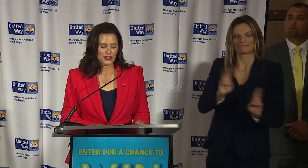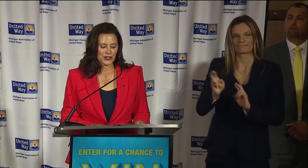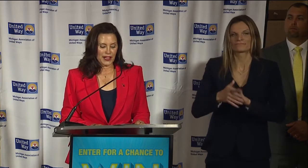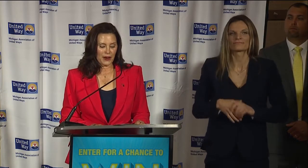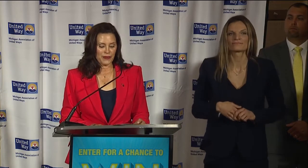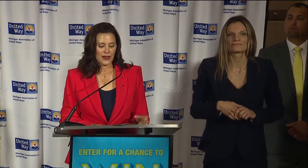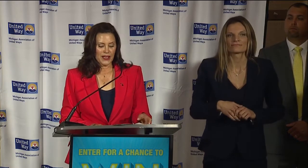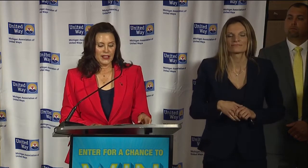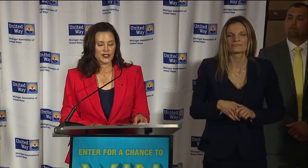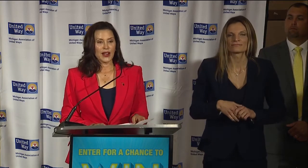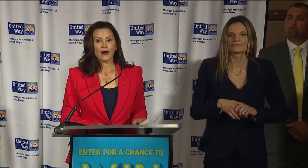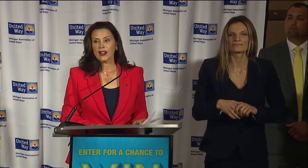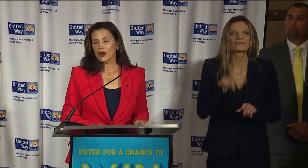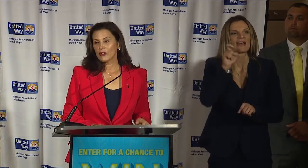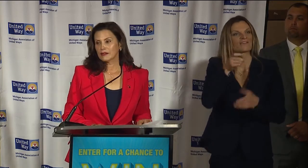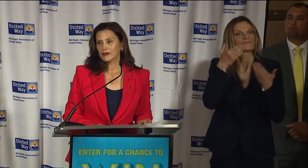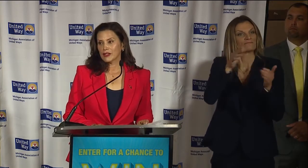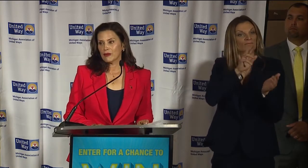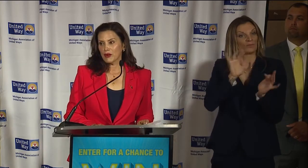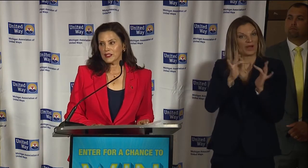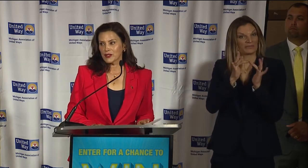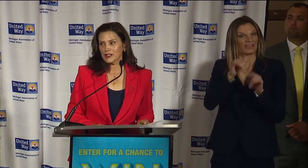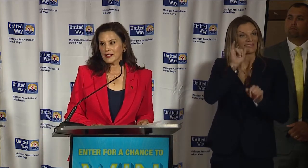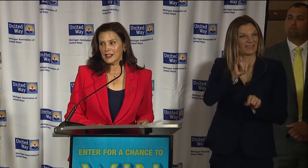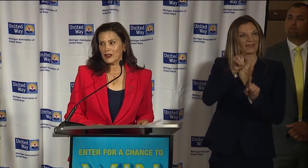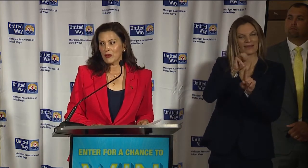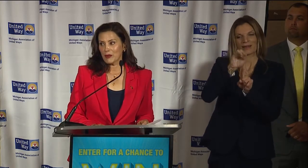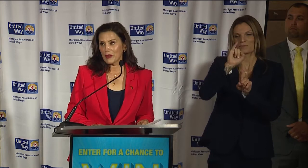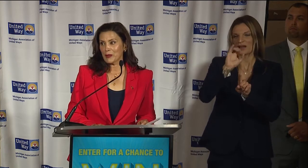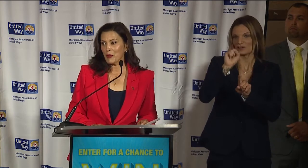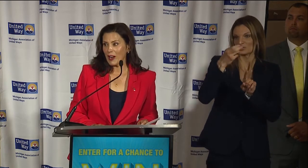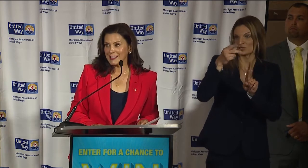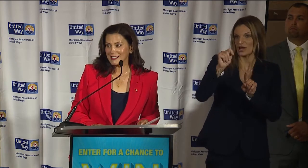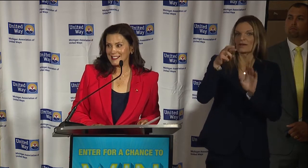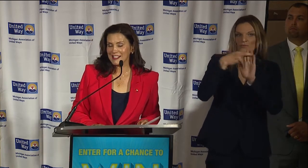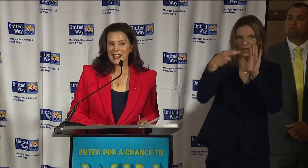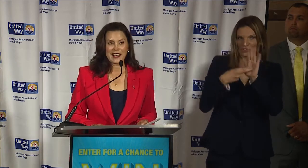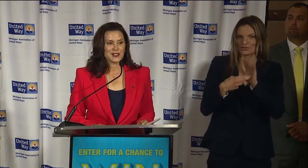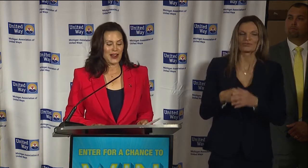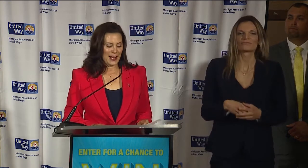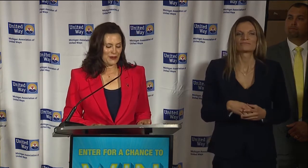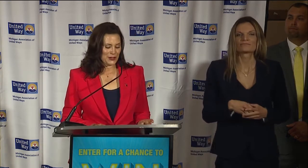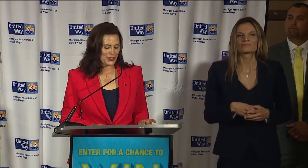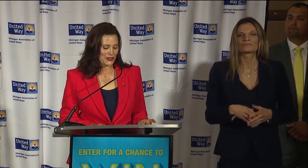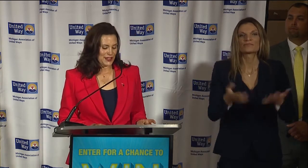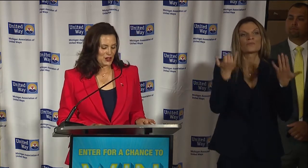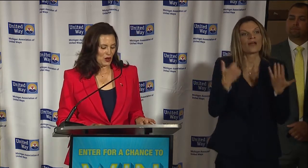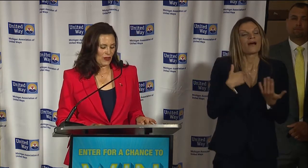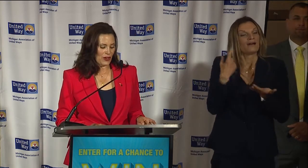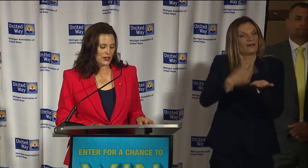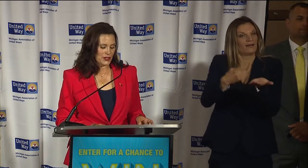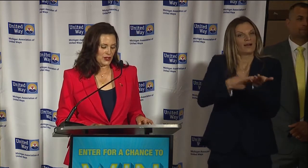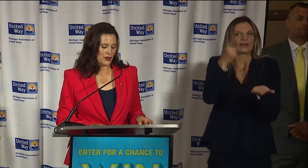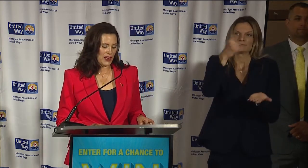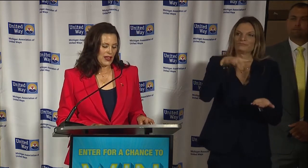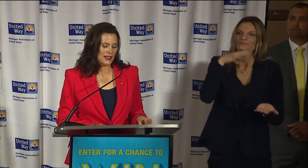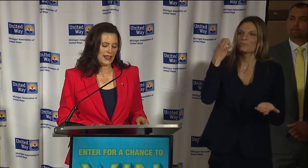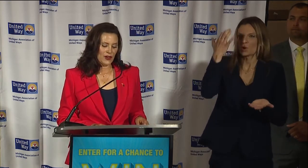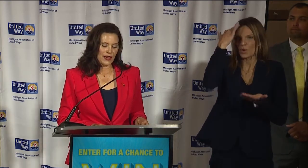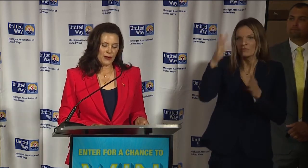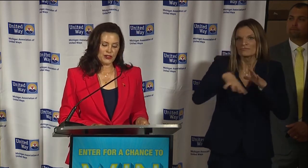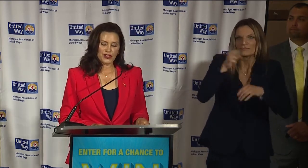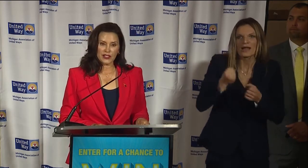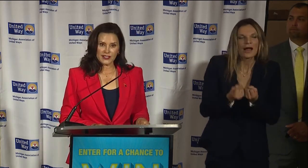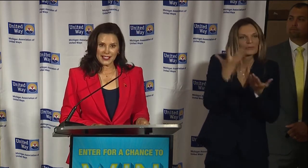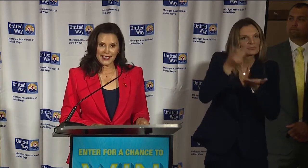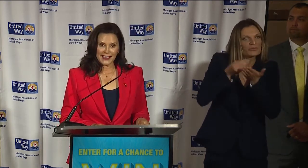get registered now. So now I know you're most interested in hearing more about the prizes. And so I will turn this over to